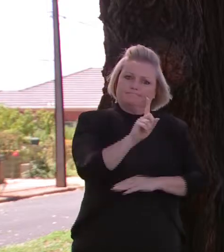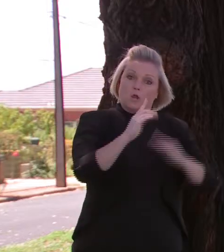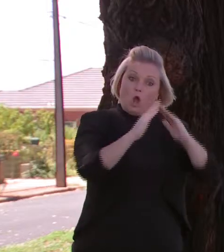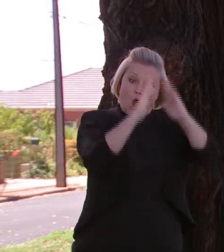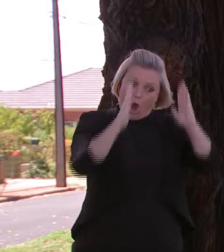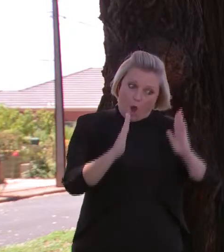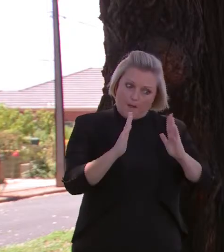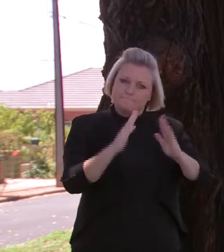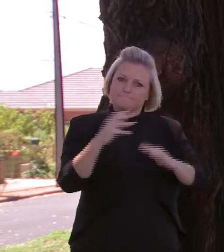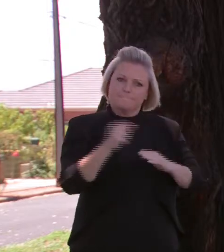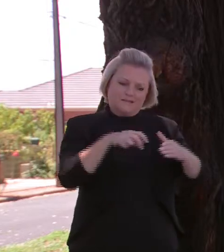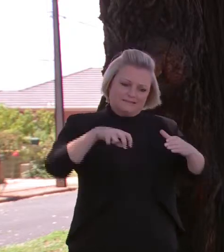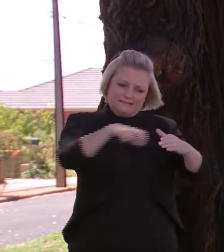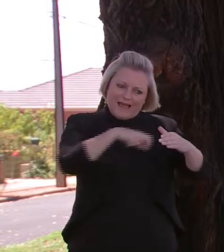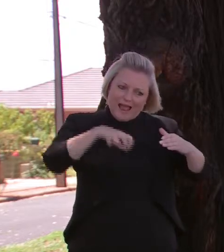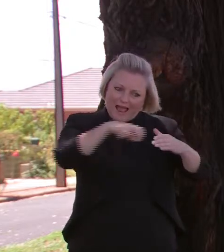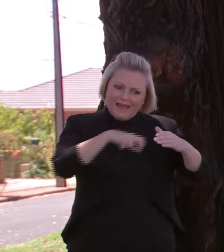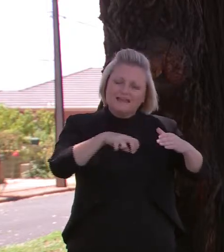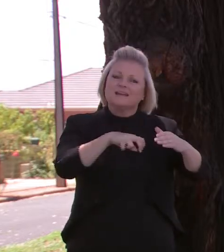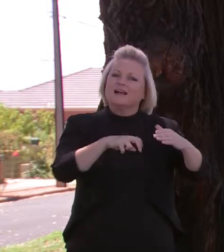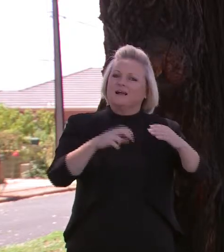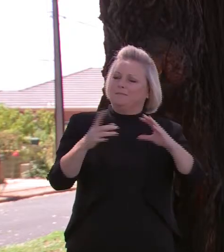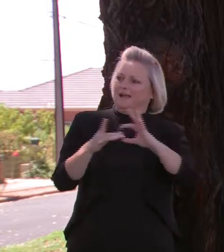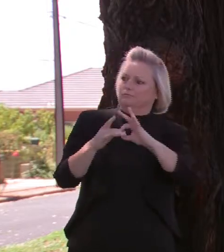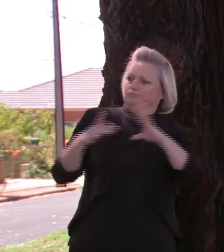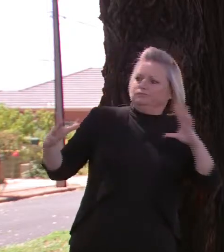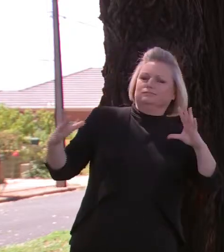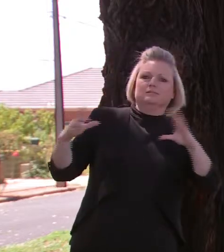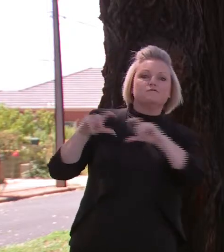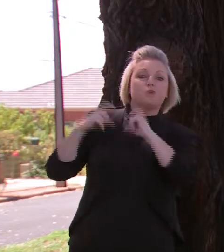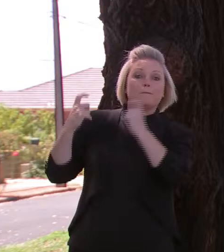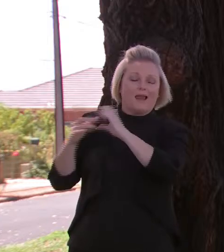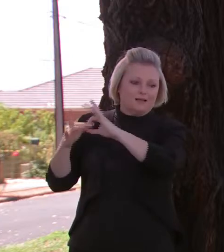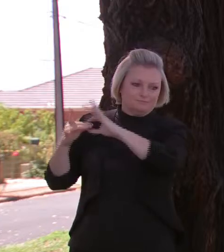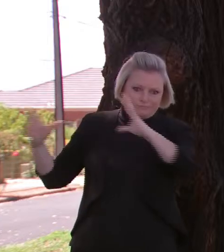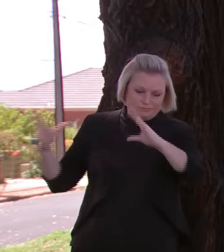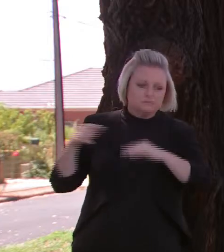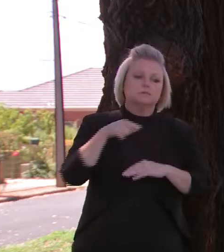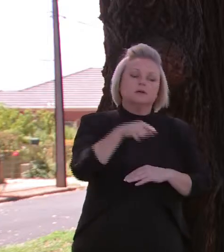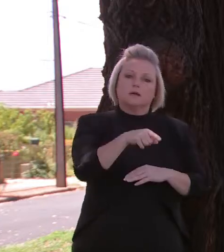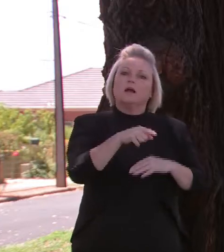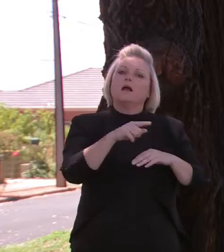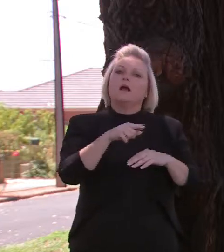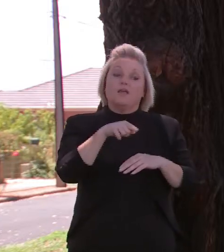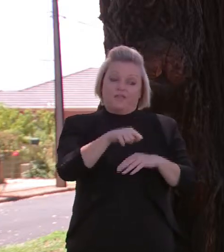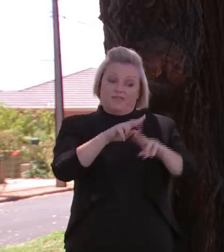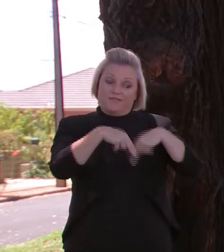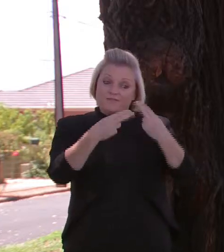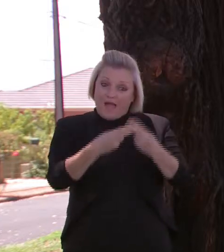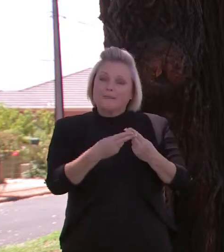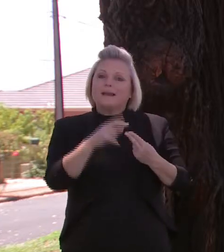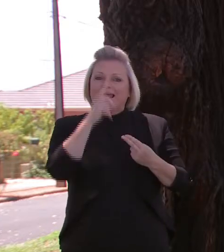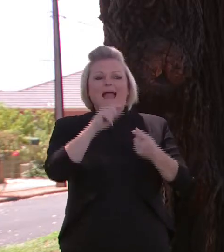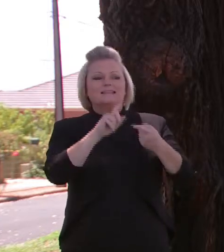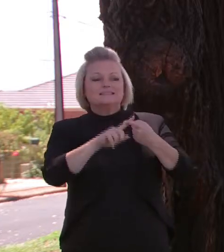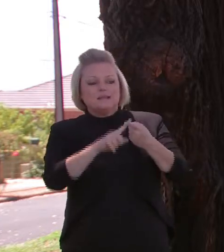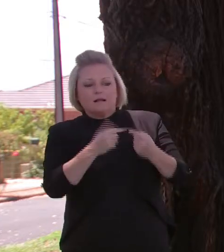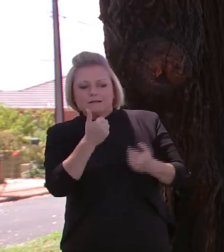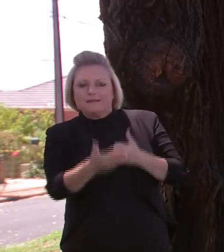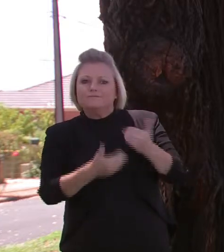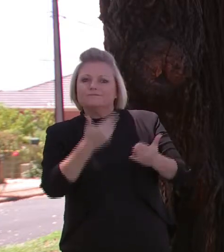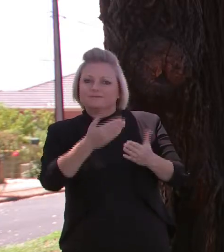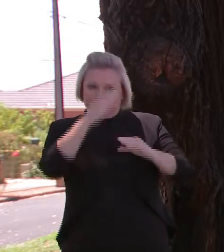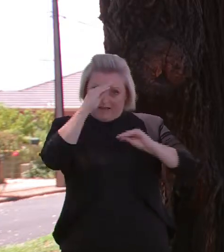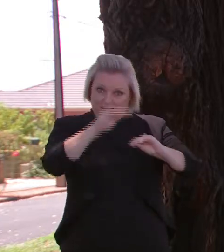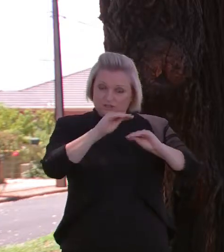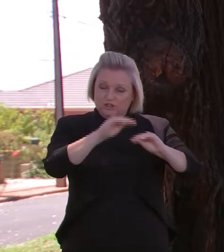so has to be isolating at home, removed from their classroom. It'll certainly be useful for children in those circumstances. They're